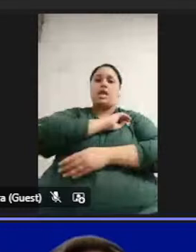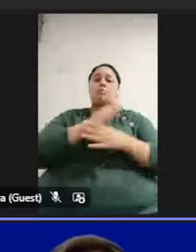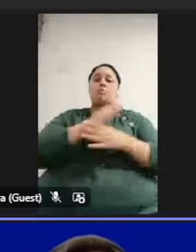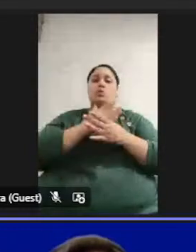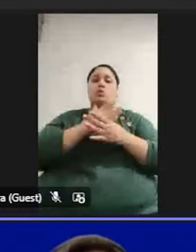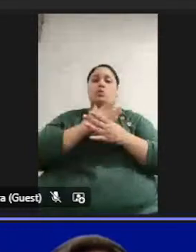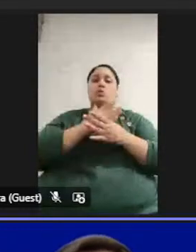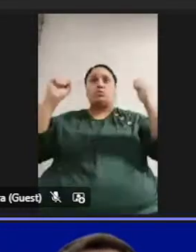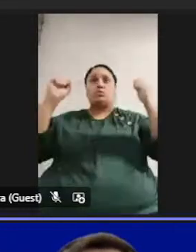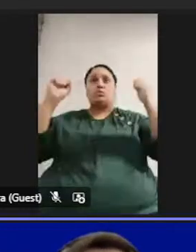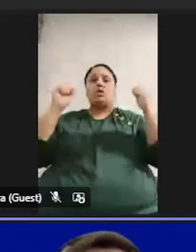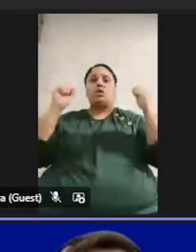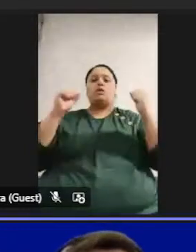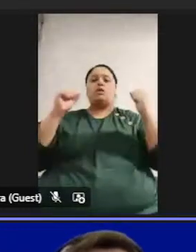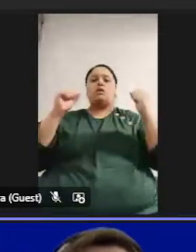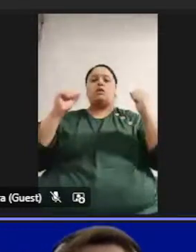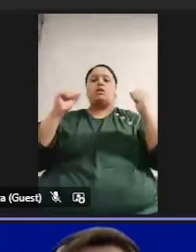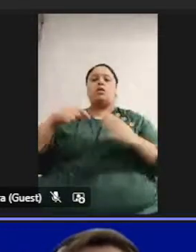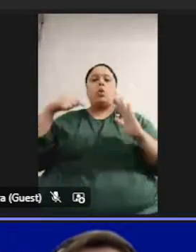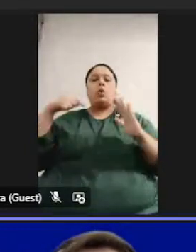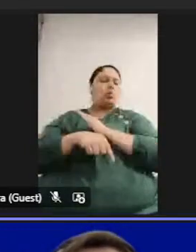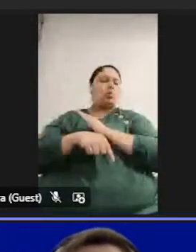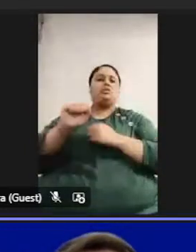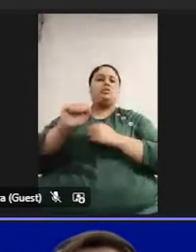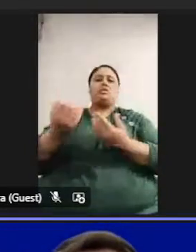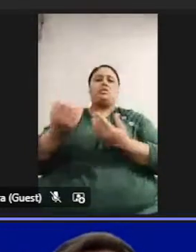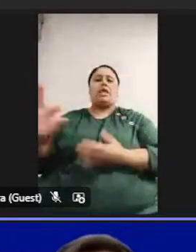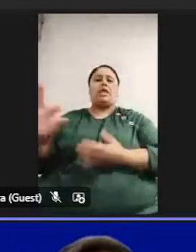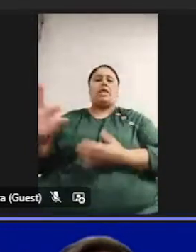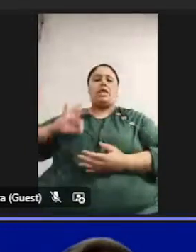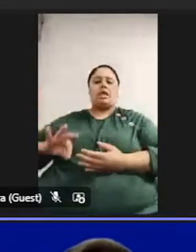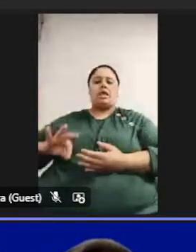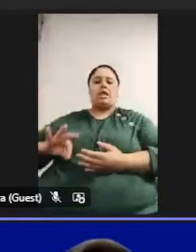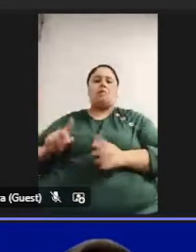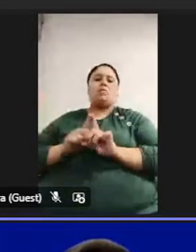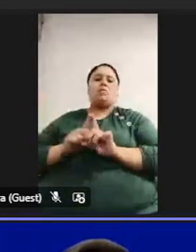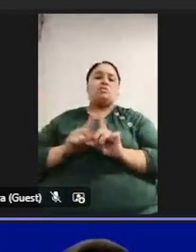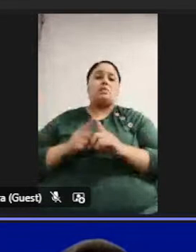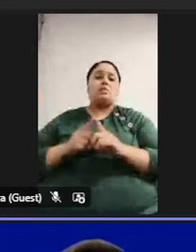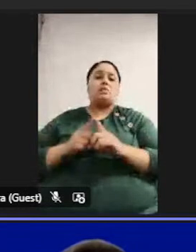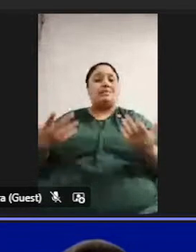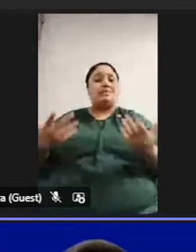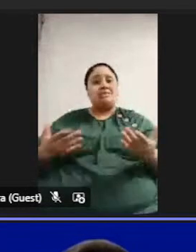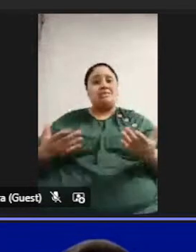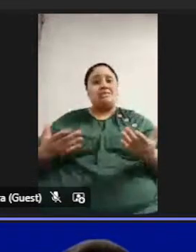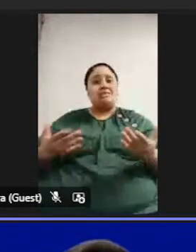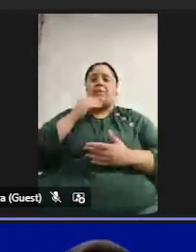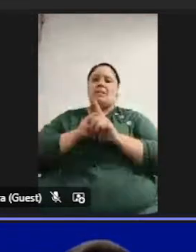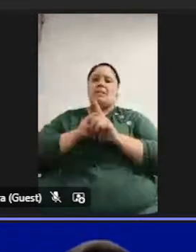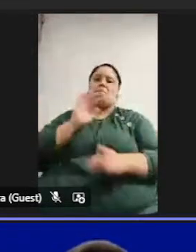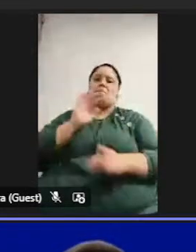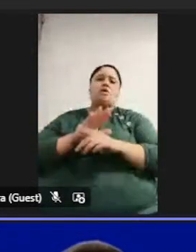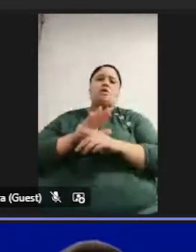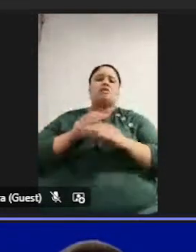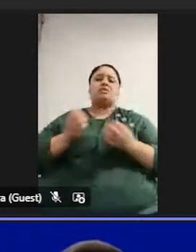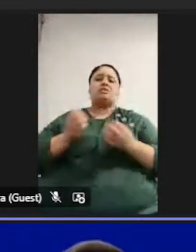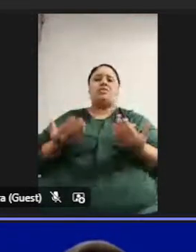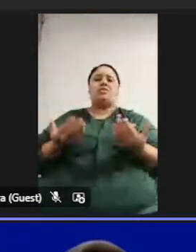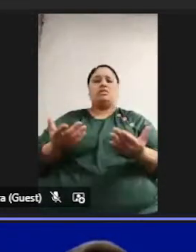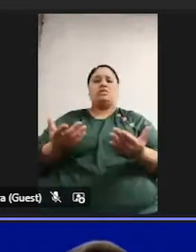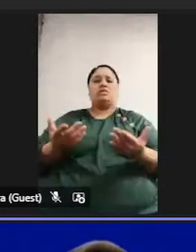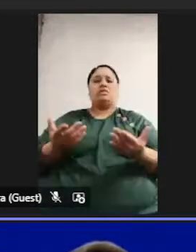lose a source of their income, and that subsequently impacts on the services that they can provide.